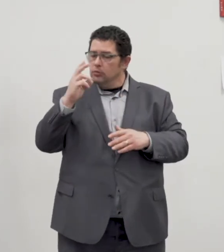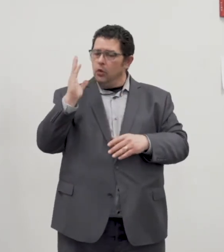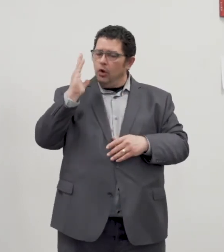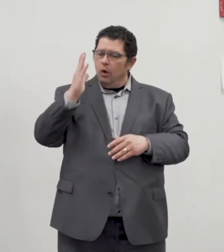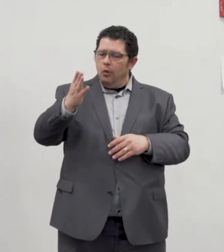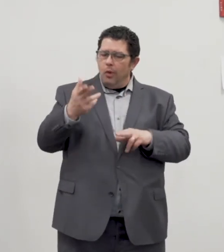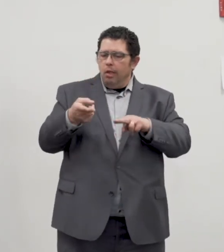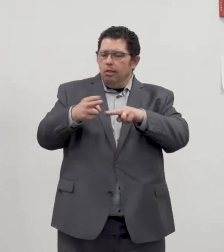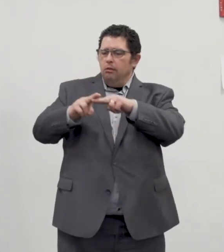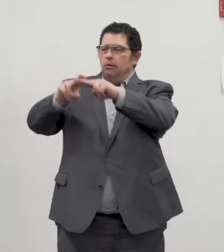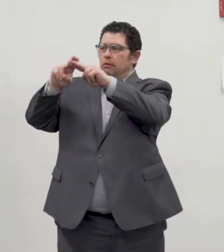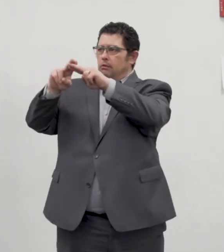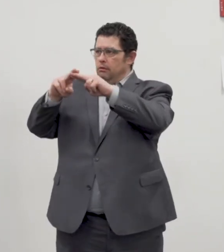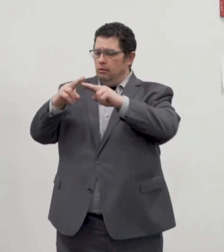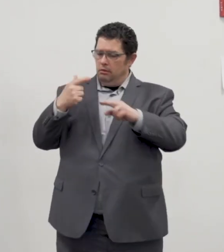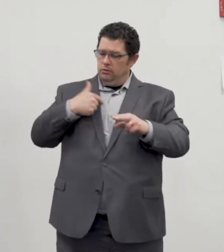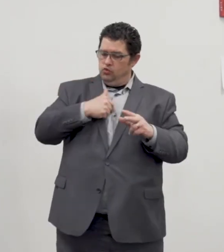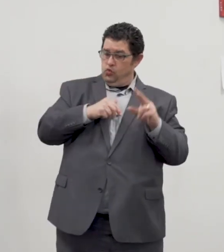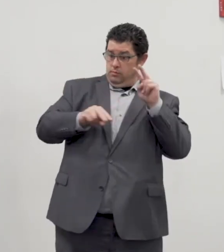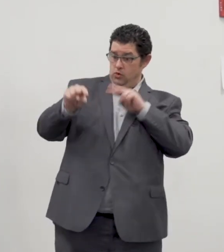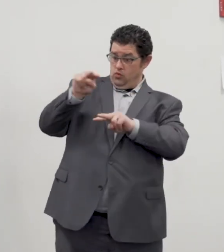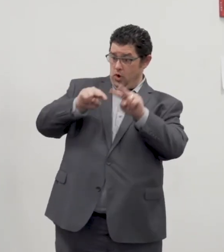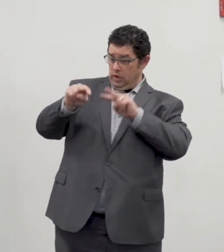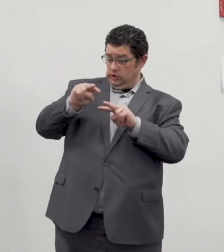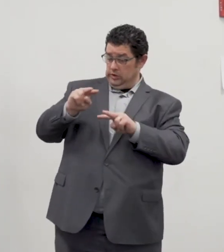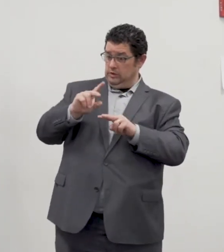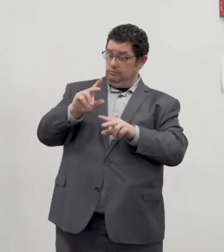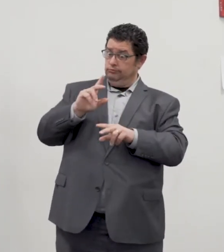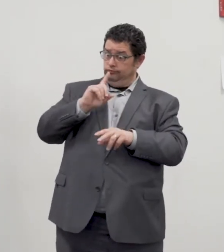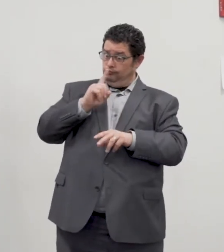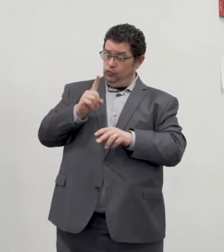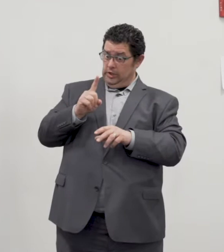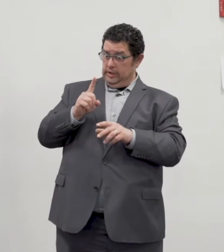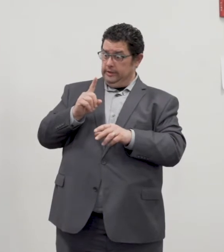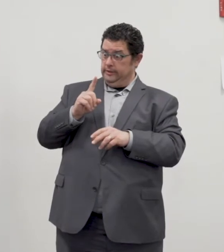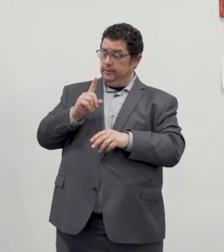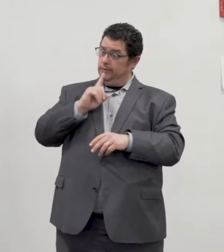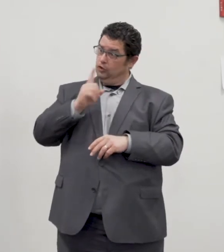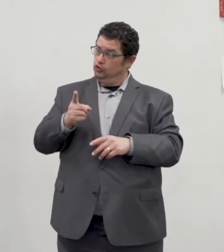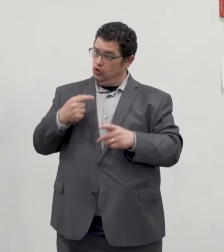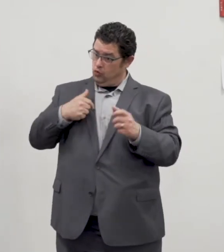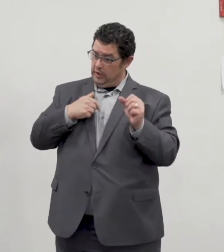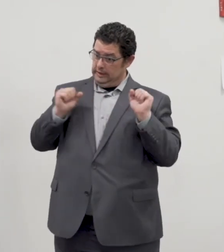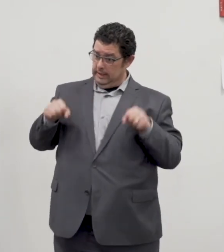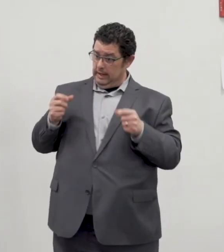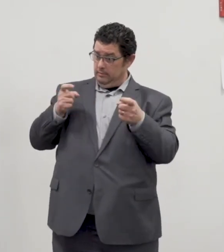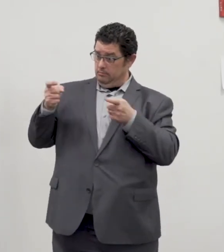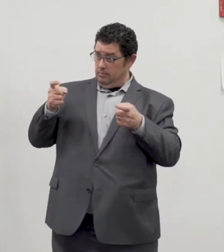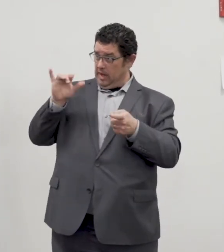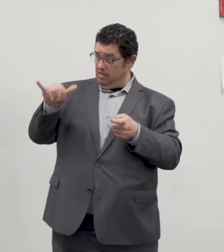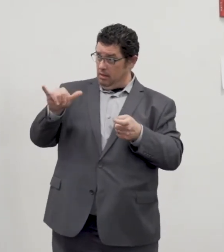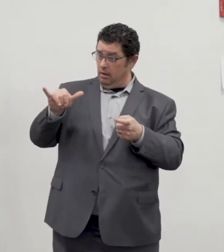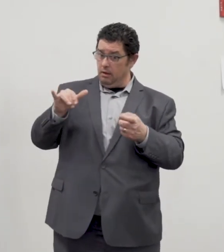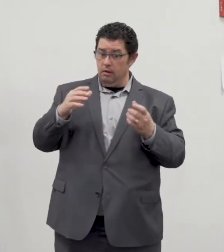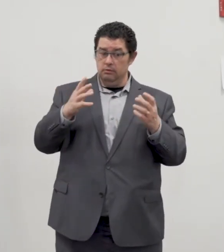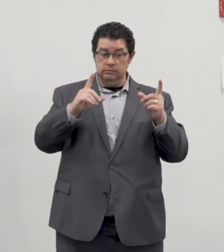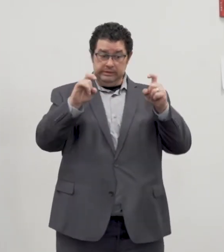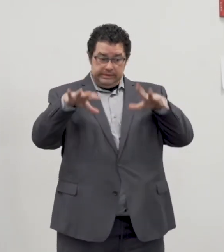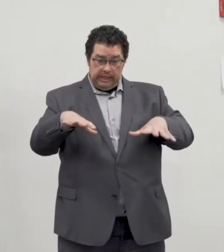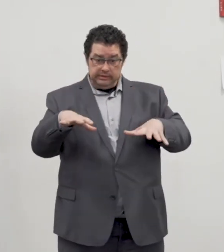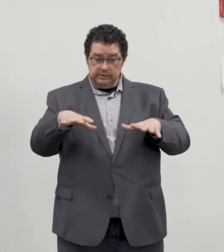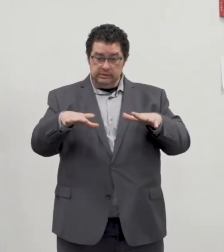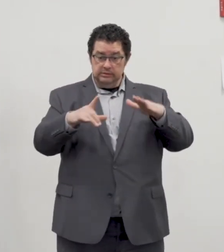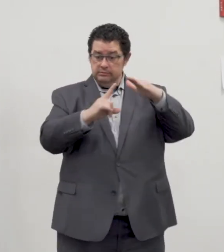and we'll be watching that trend, and we'll be working hard to manage that trend like most epidemics would be managed. Test, isolate,